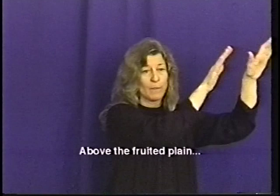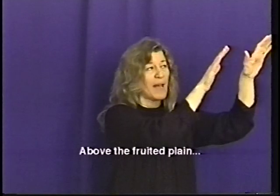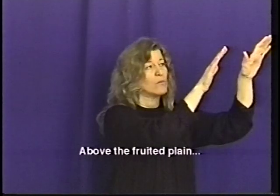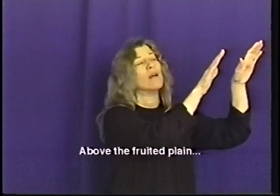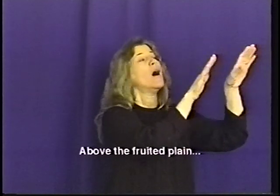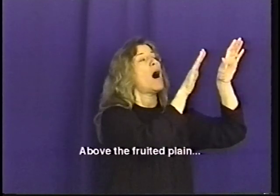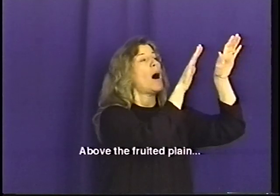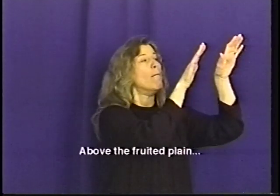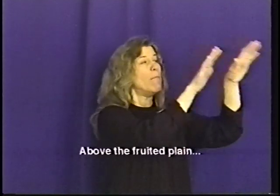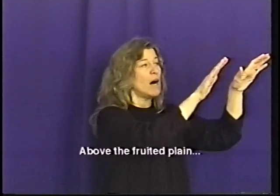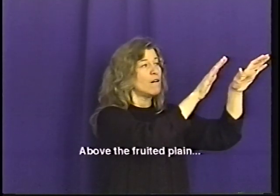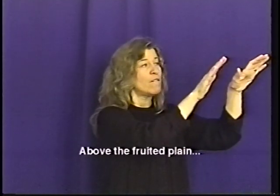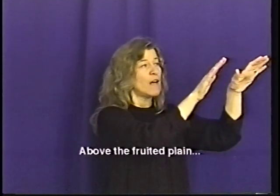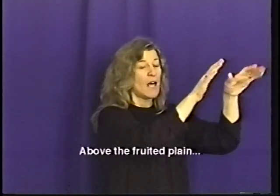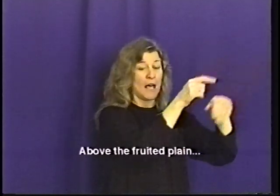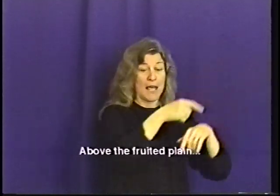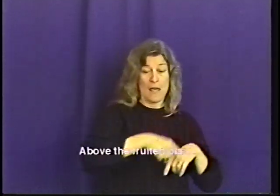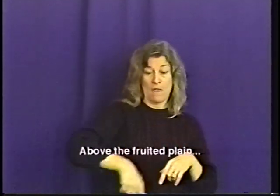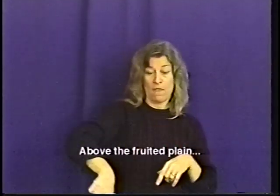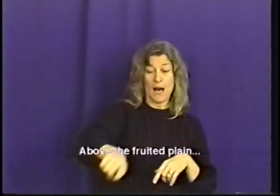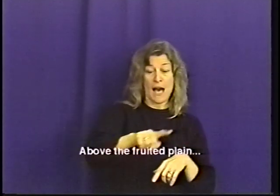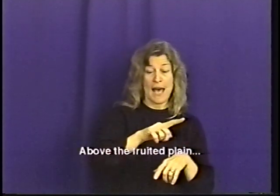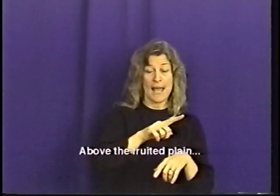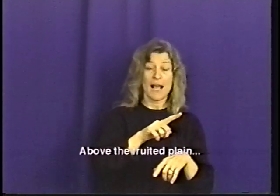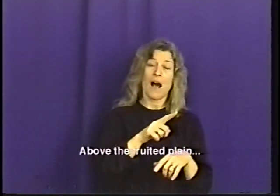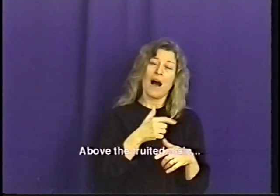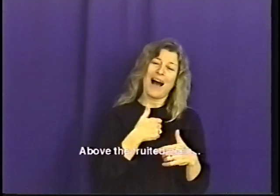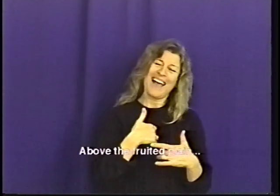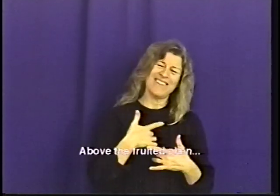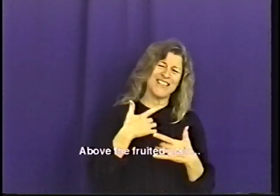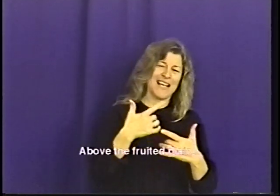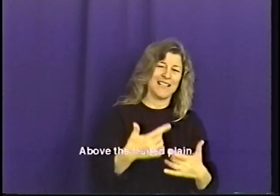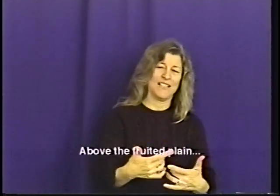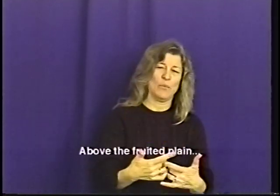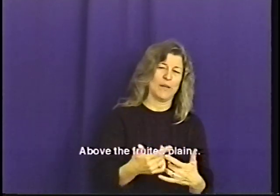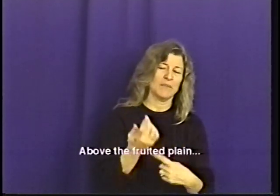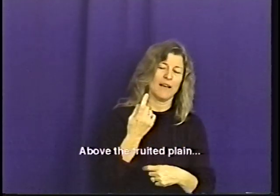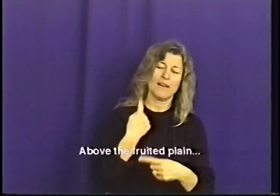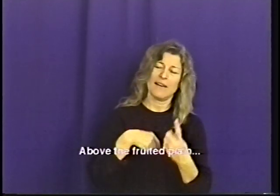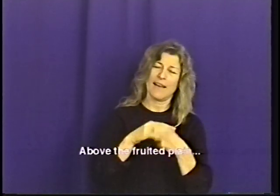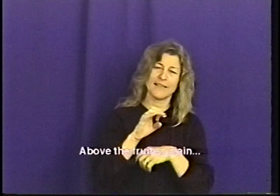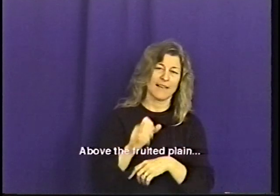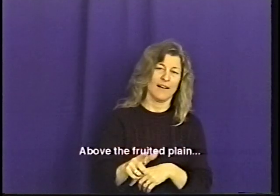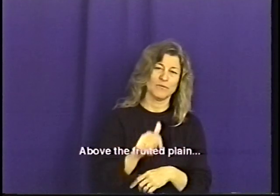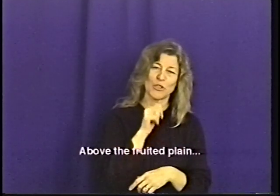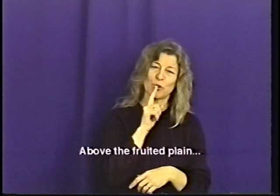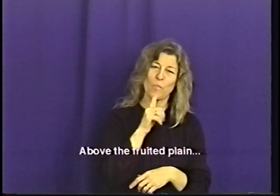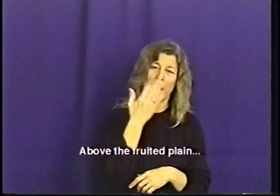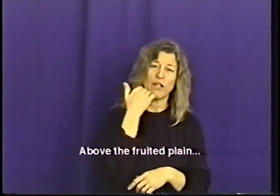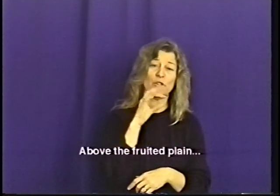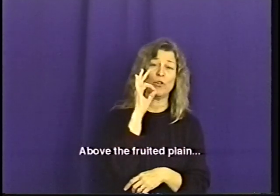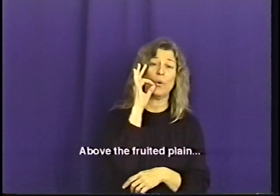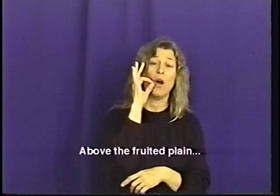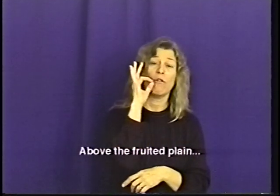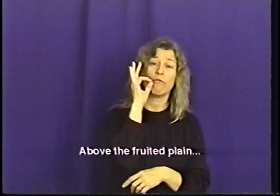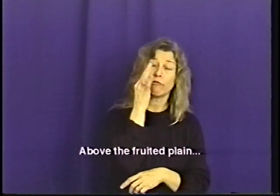mountain. Above thy, I have a tendency when I'm signing in ASL, not sure why, to do